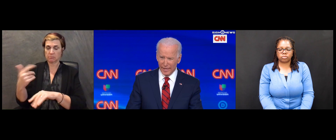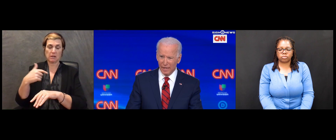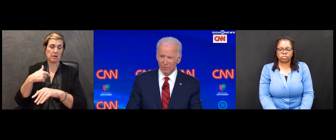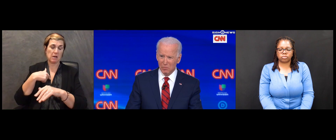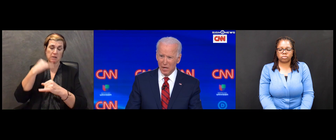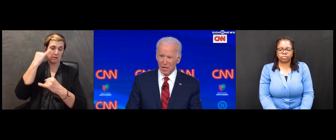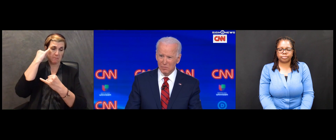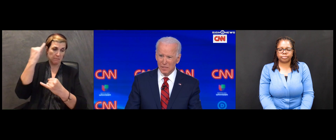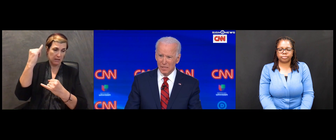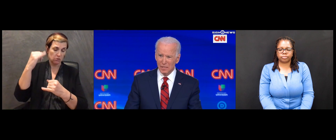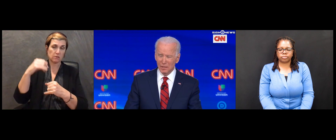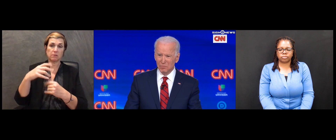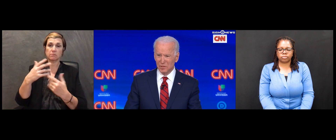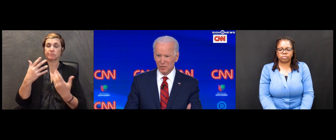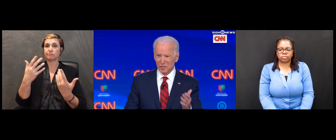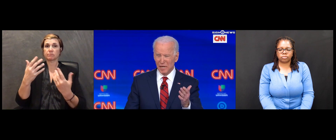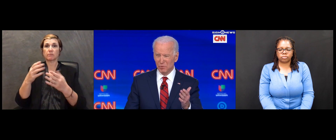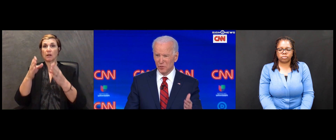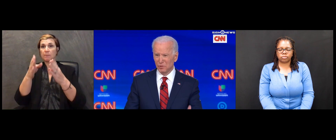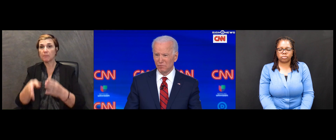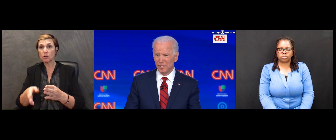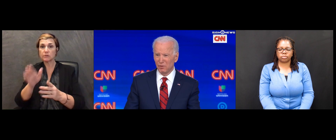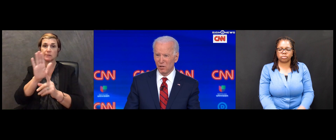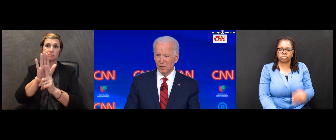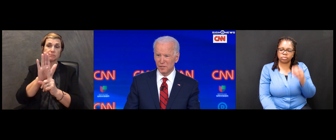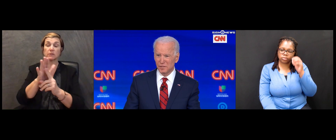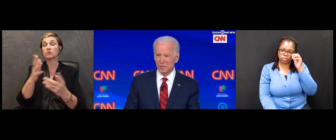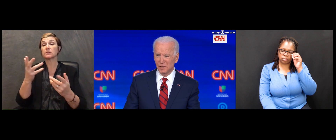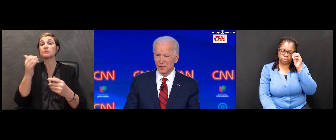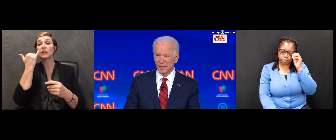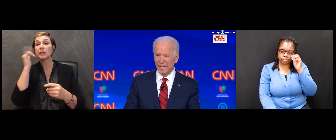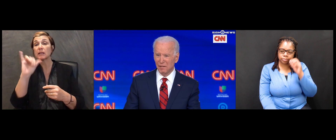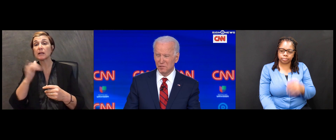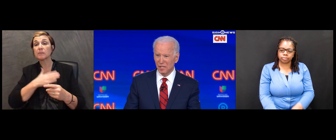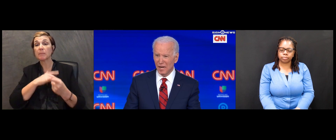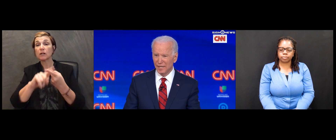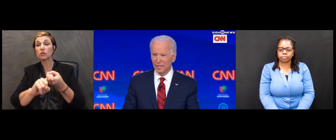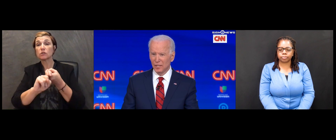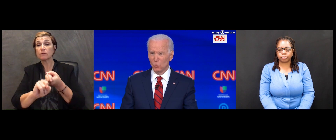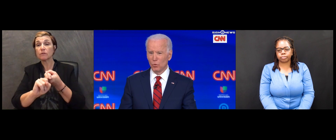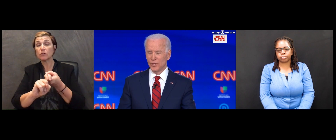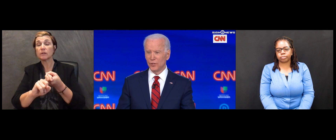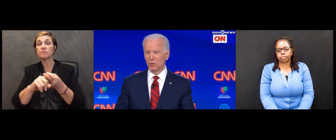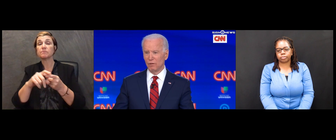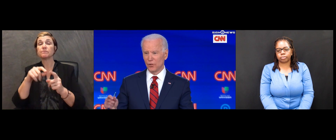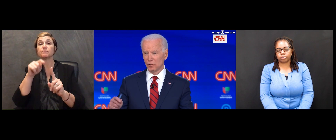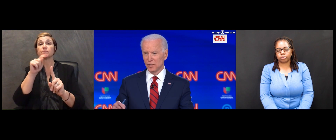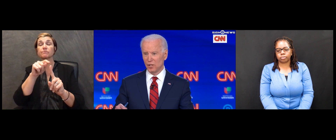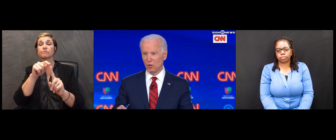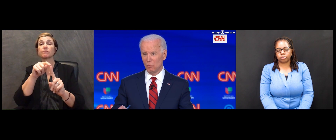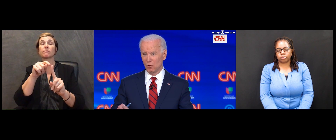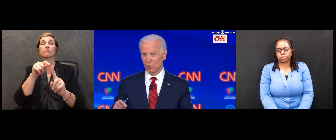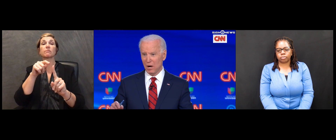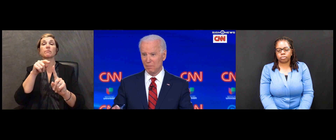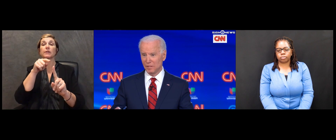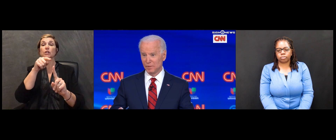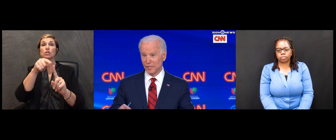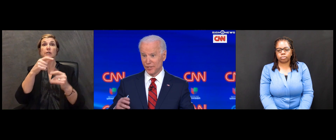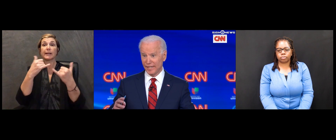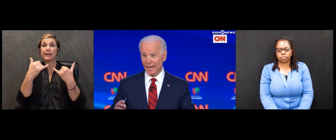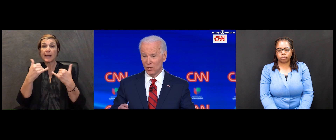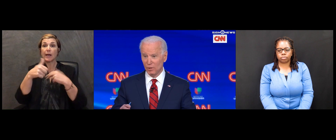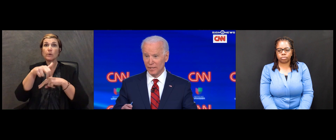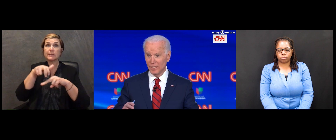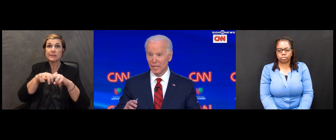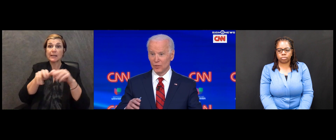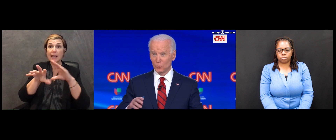when they have a mom. Look, for example, a good friend of ours is sitting outside the window of a nursing home where her mom is because